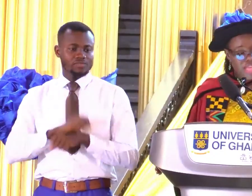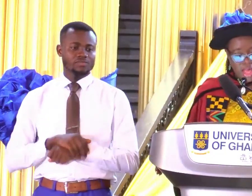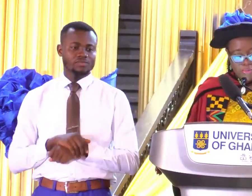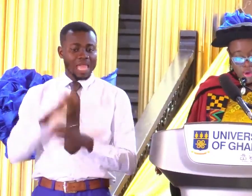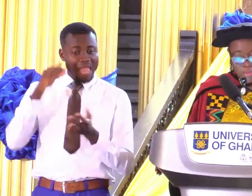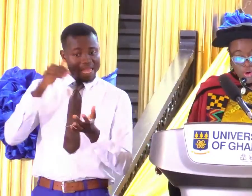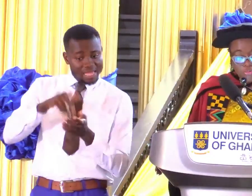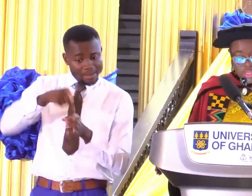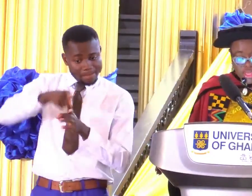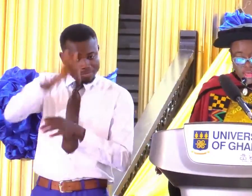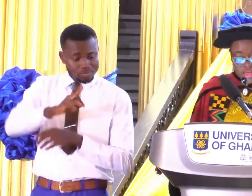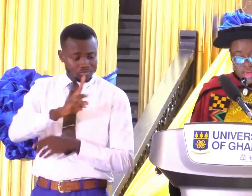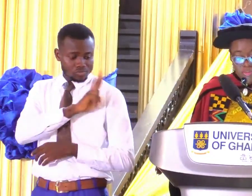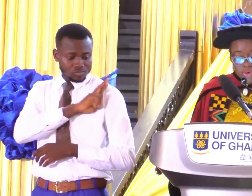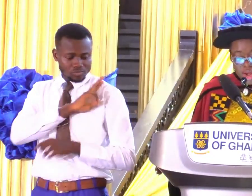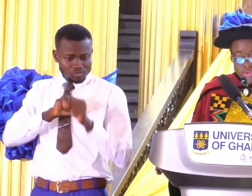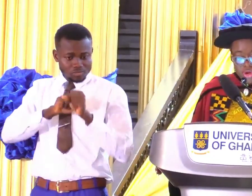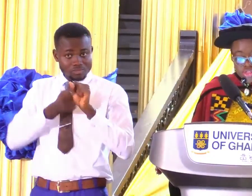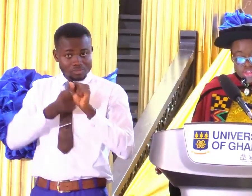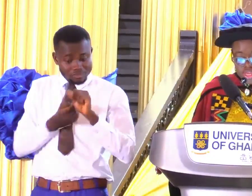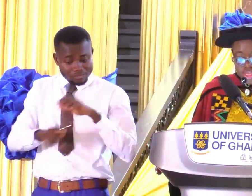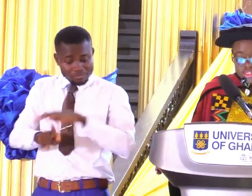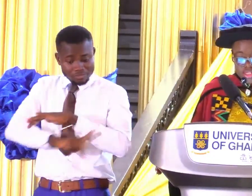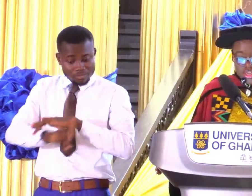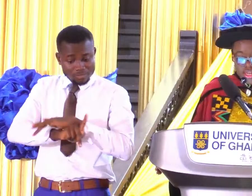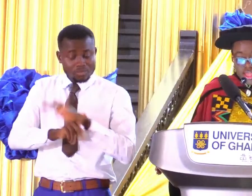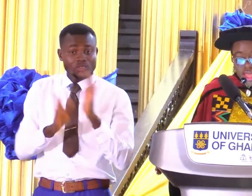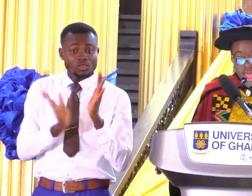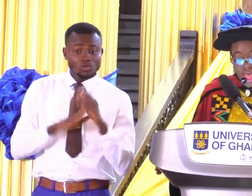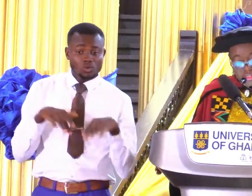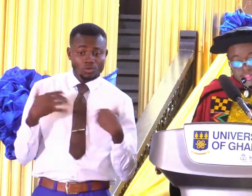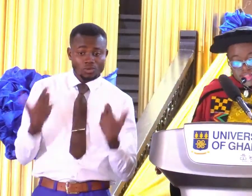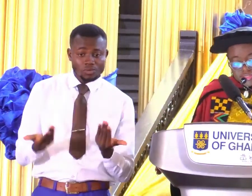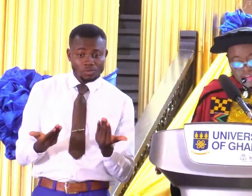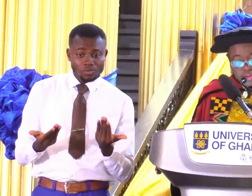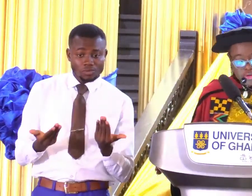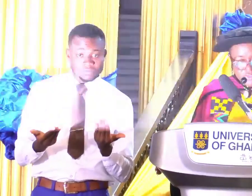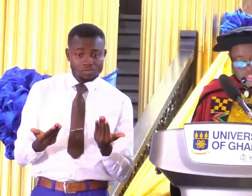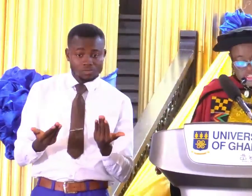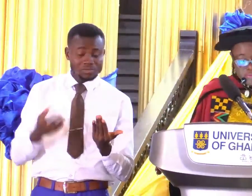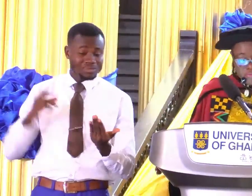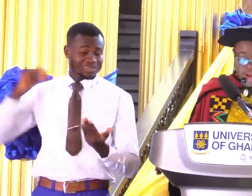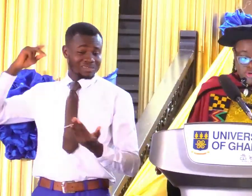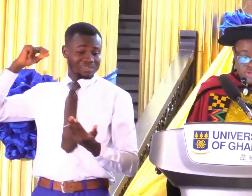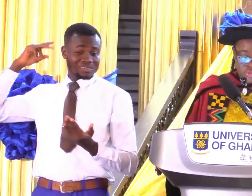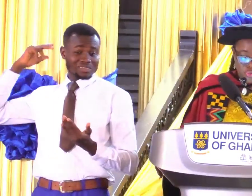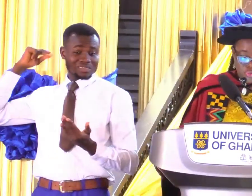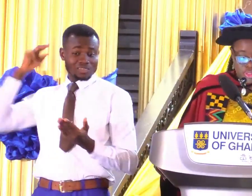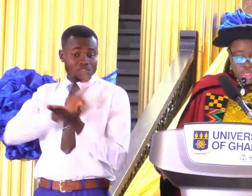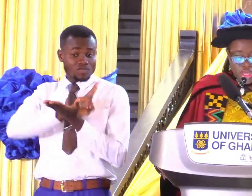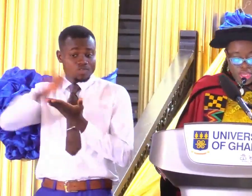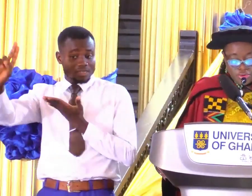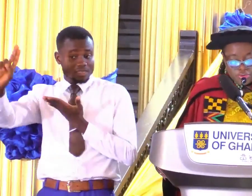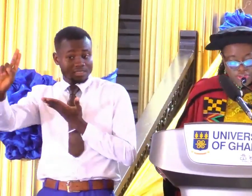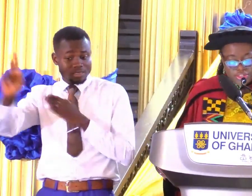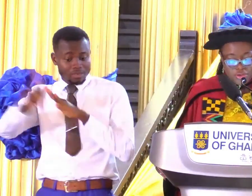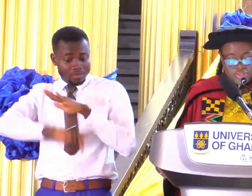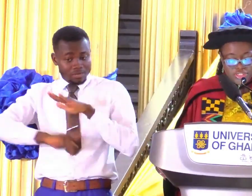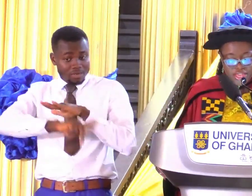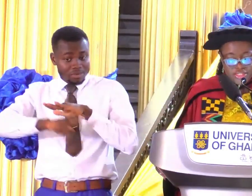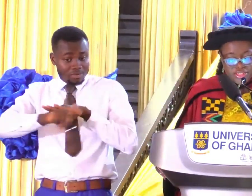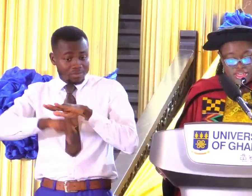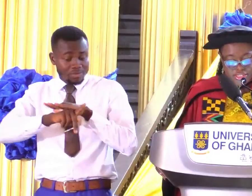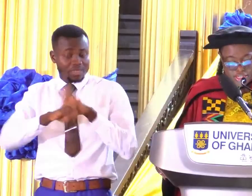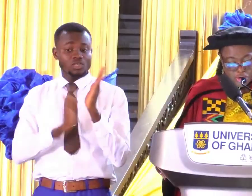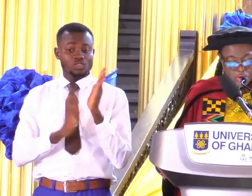Professor Appiah-Opong began her primary education at the then University Primary School, University of